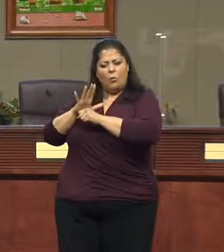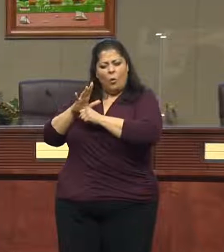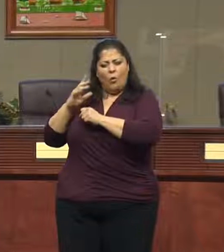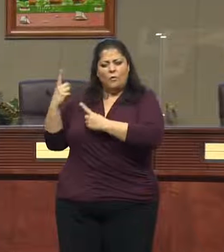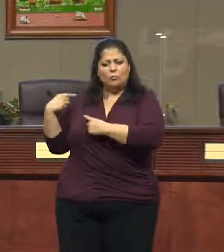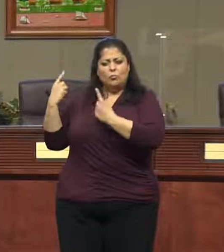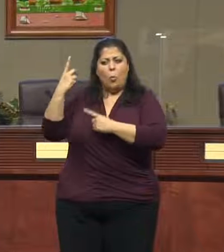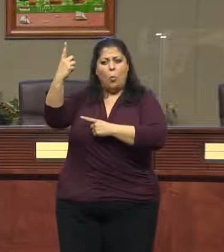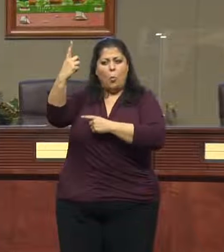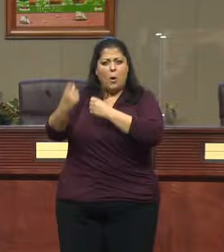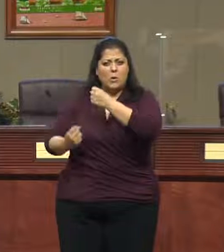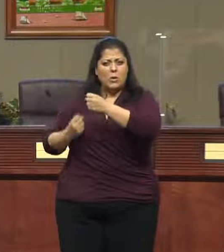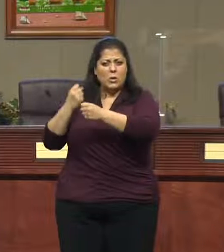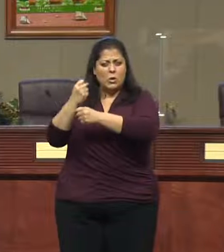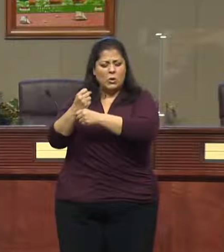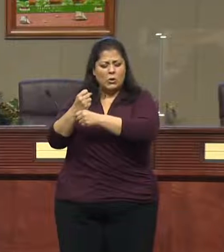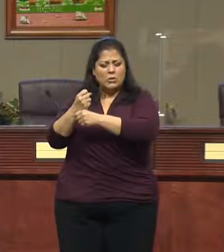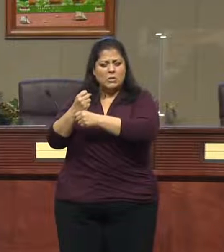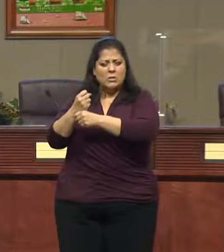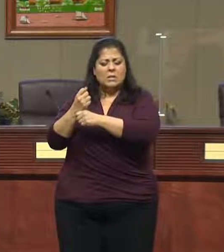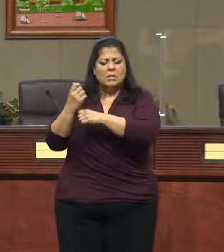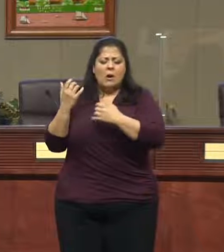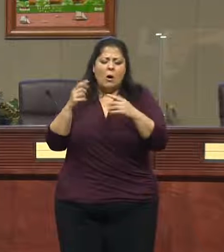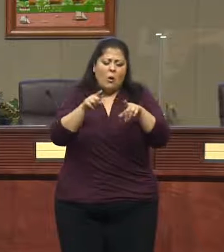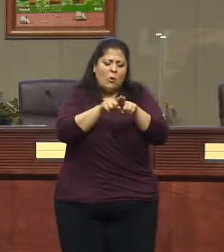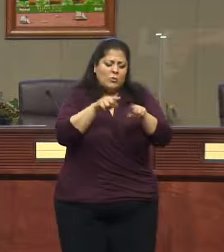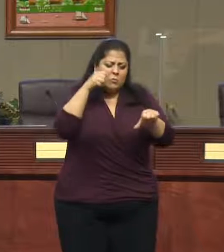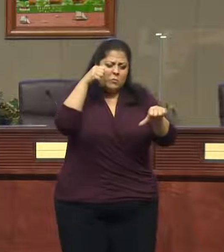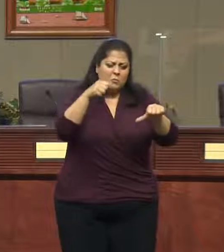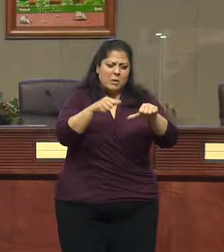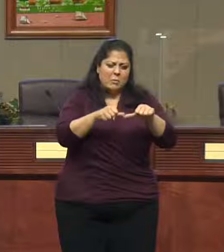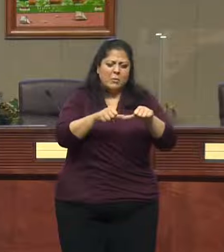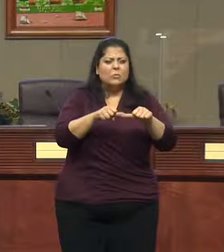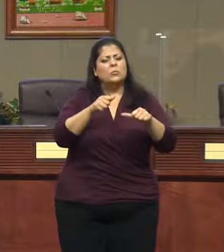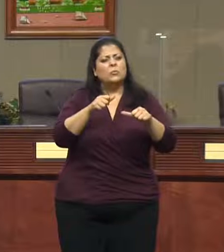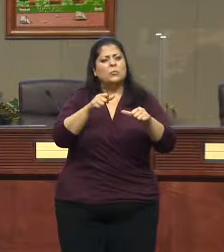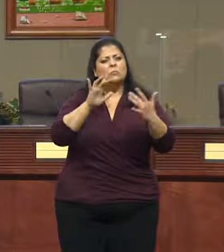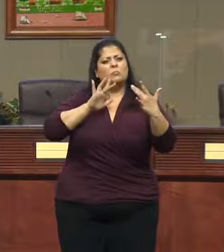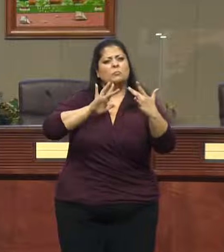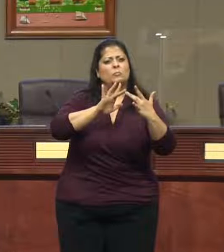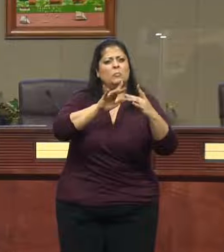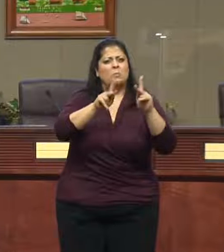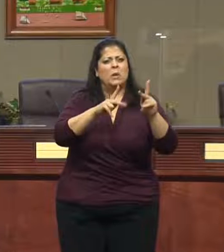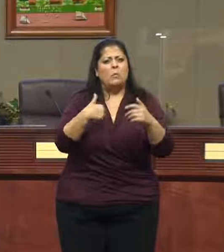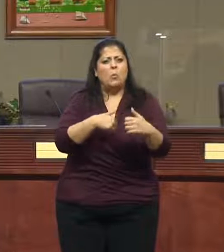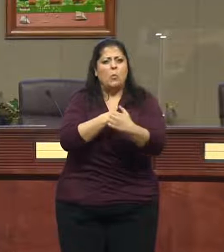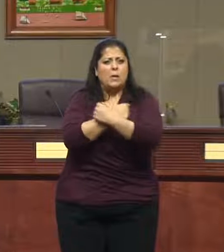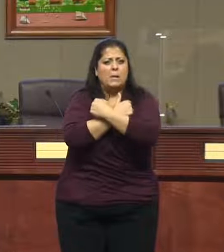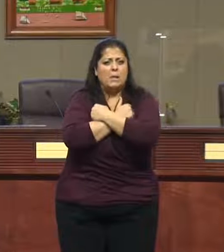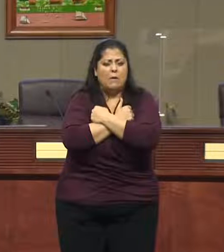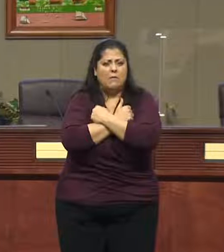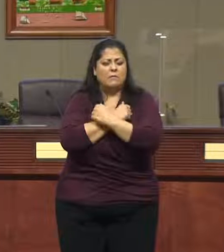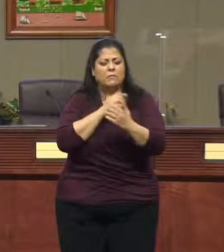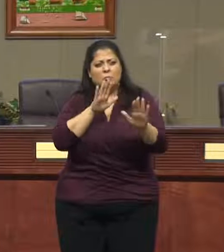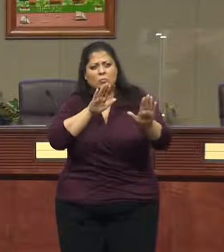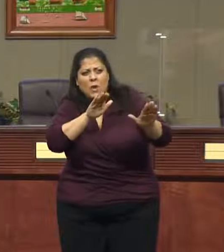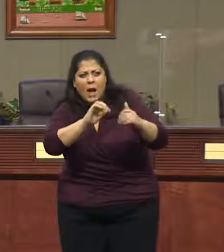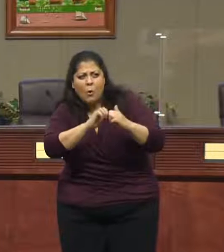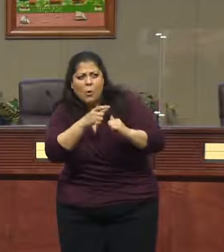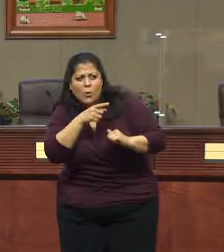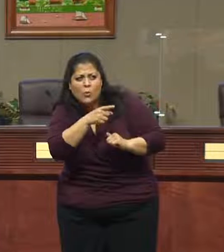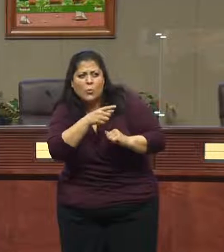reminder to check in with our loved ones, especially those who have been isolated or living alone and can't leave their home due to the